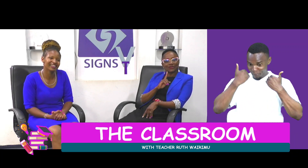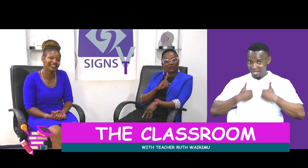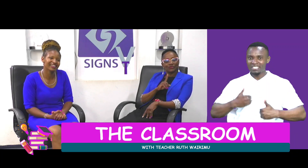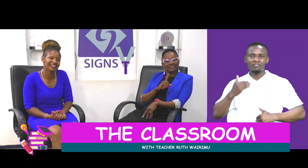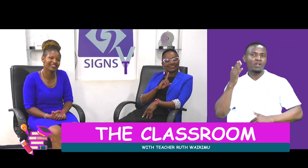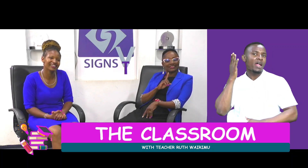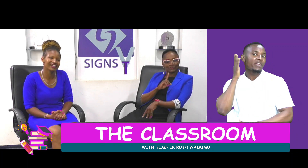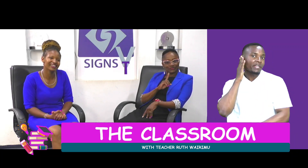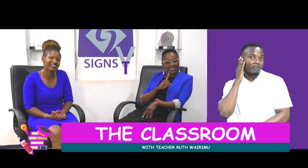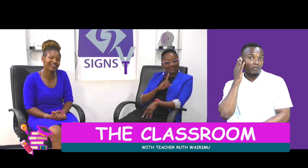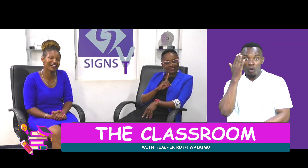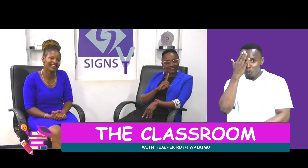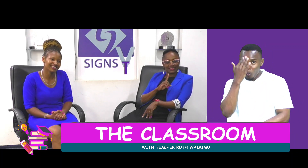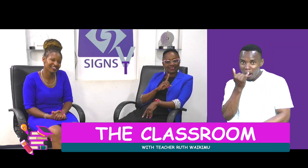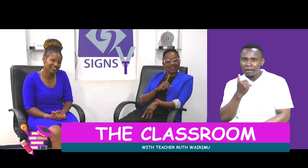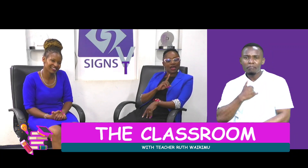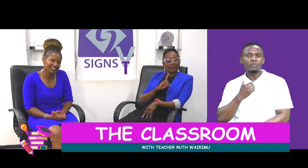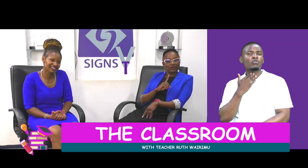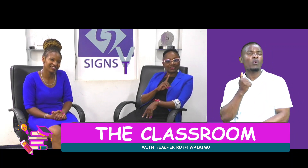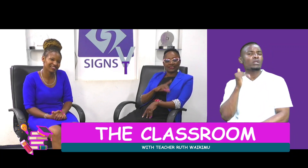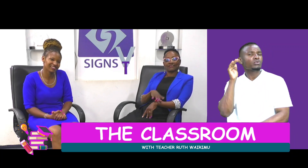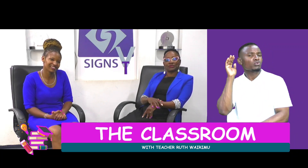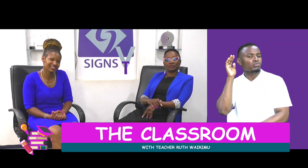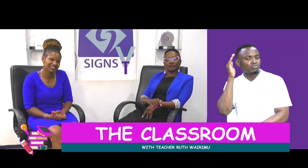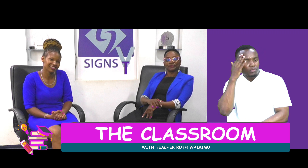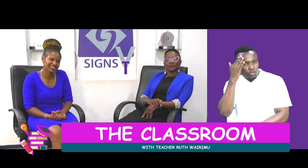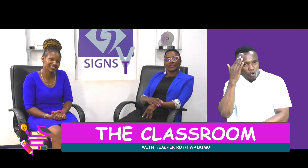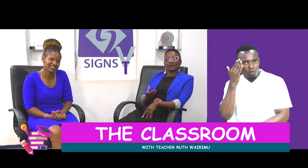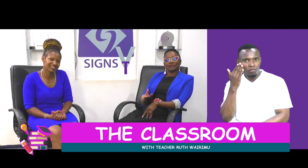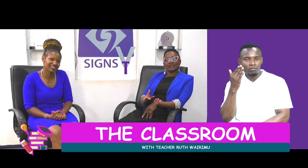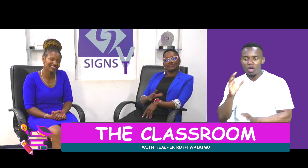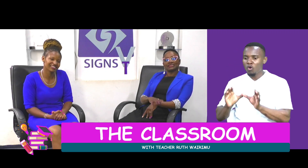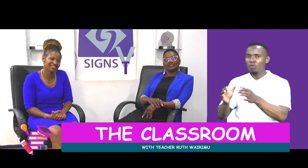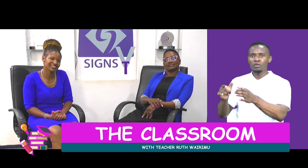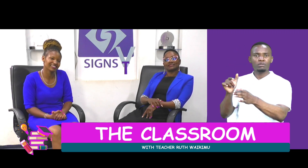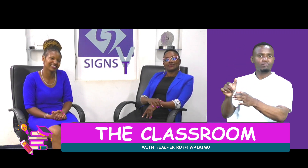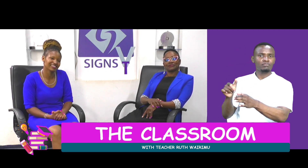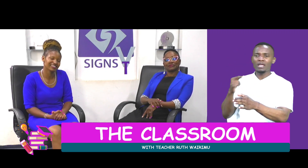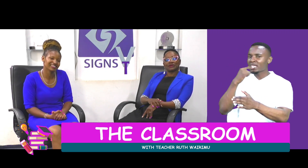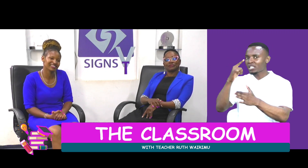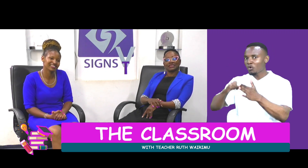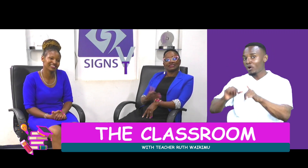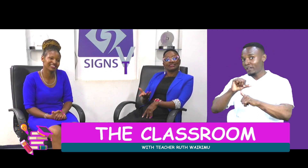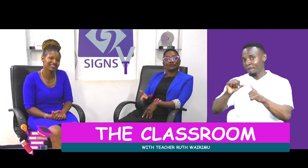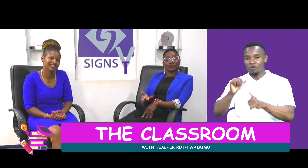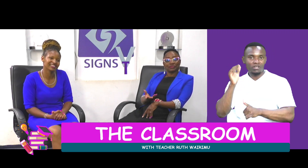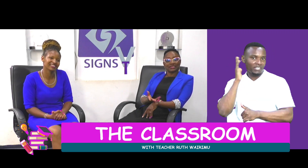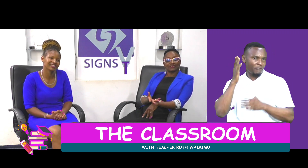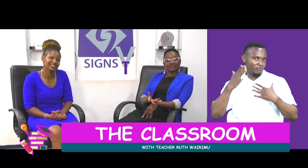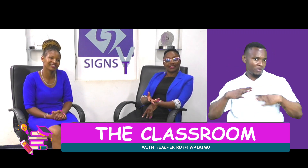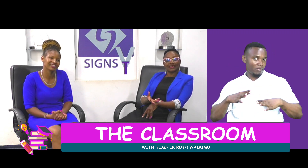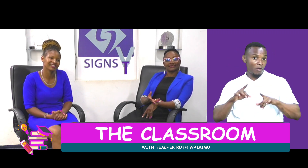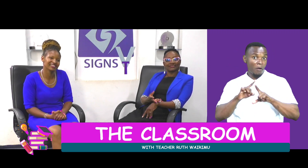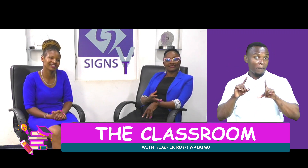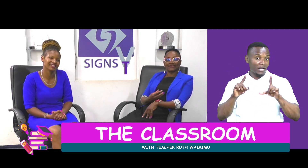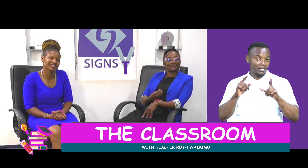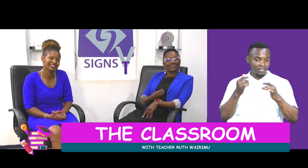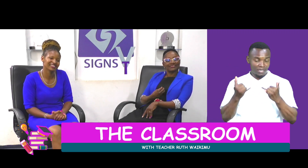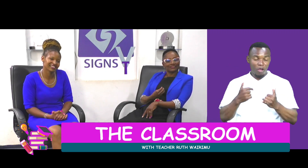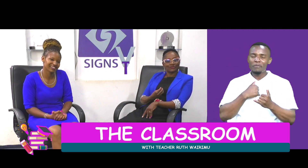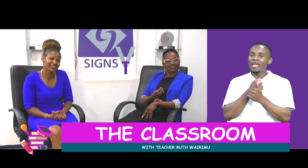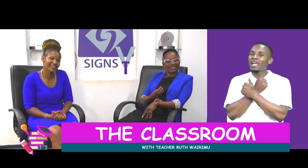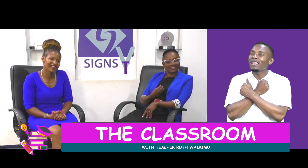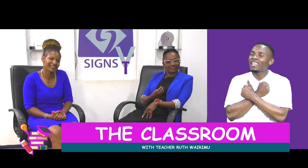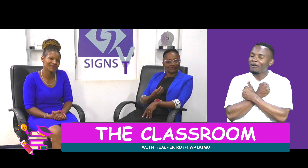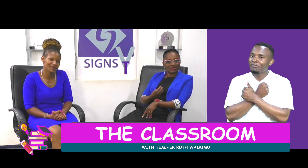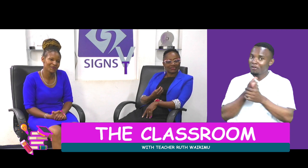what does the community and the society say about the deaf people. But I'm loving it that people are beginning to embrace that